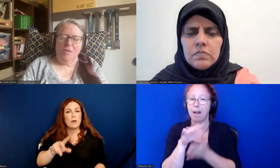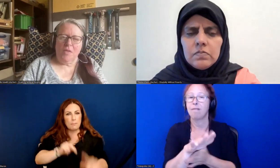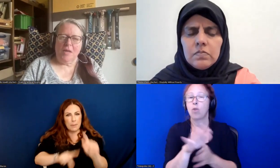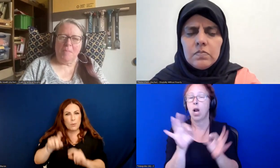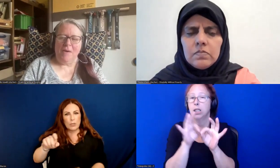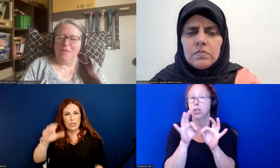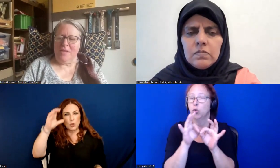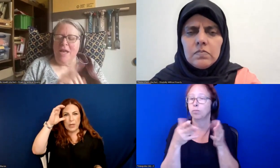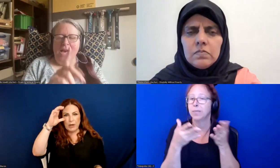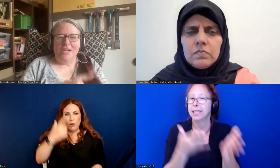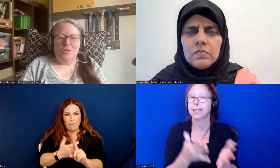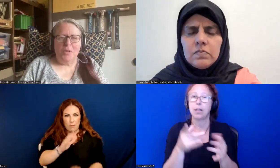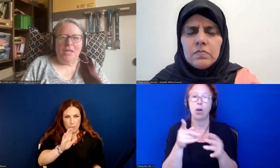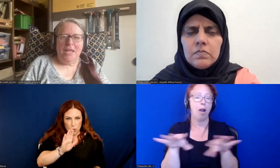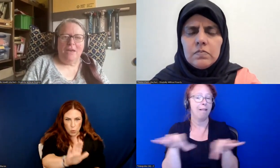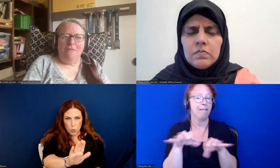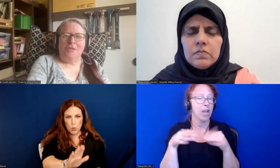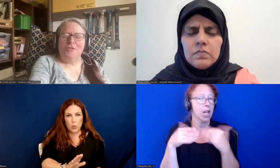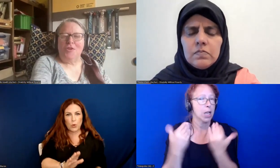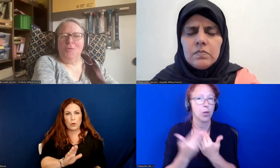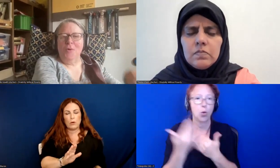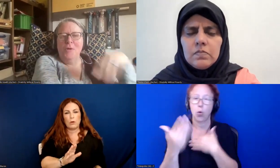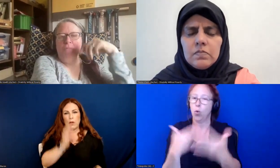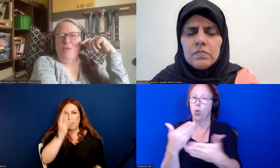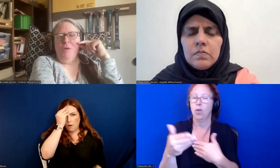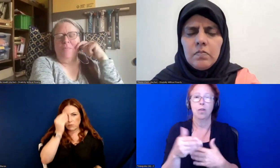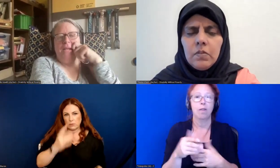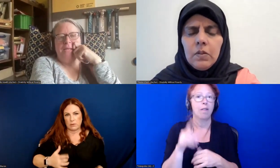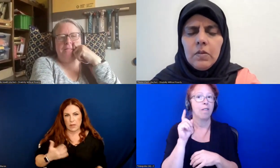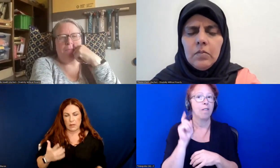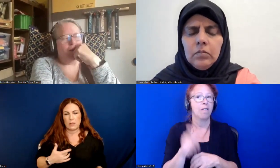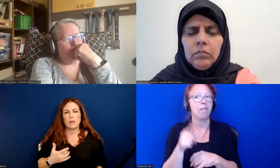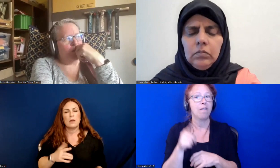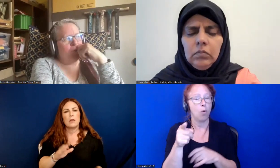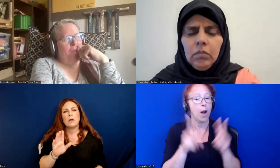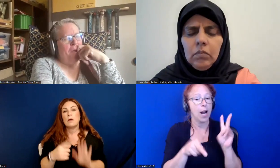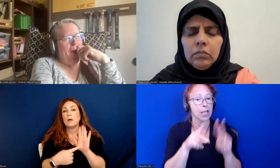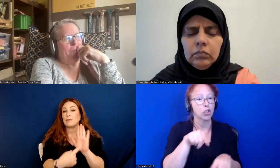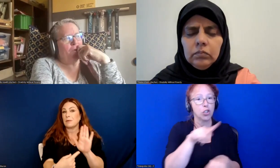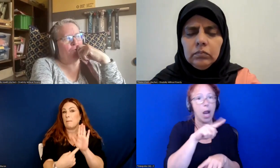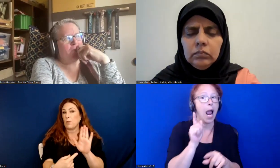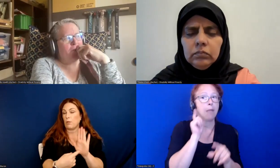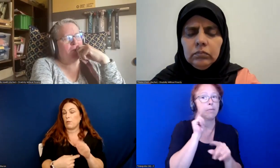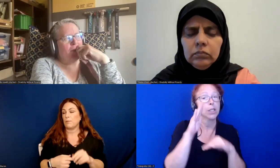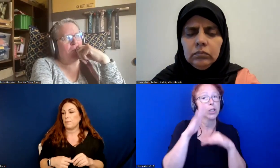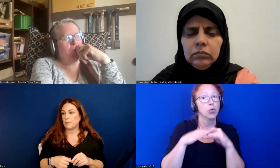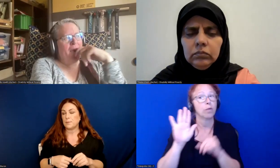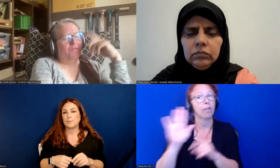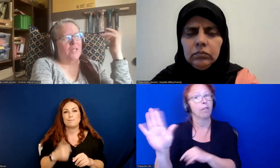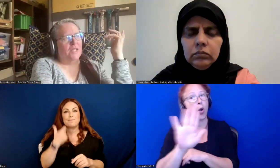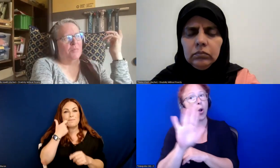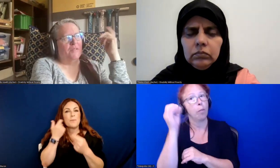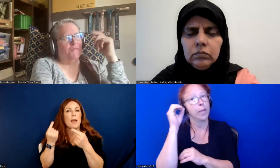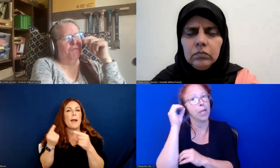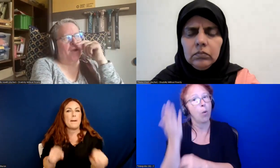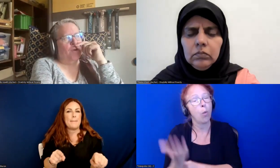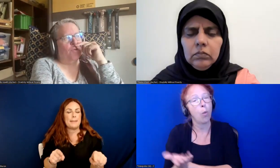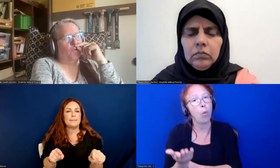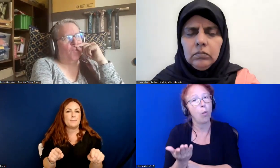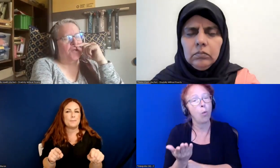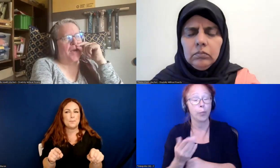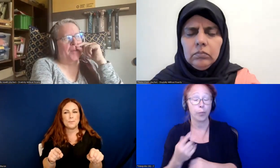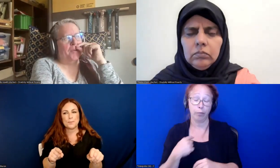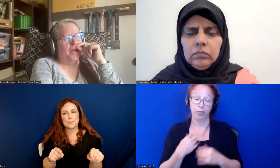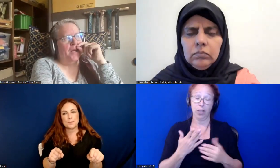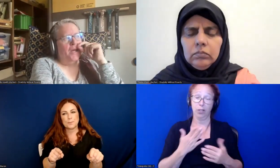hear what you think about this. I just want to give an example of something that happened recently that may give a little bit of